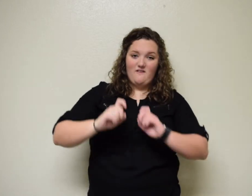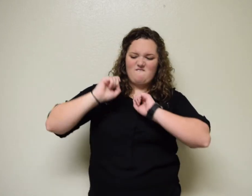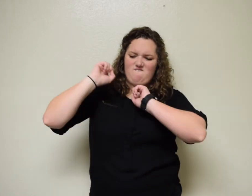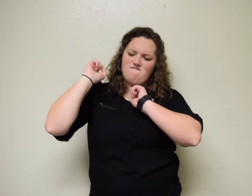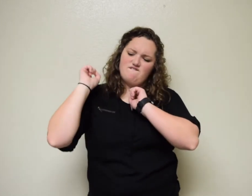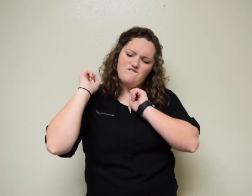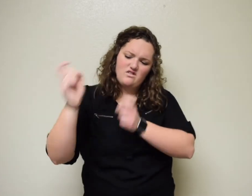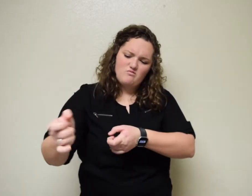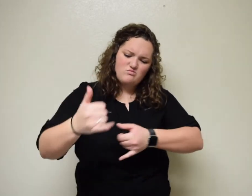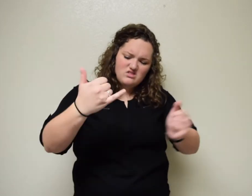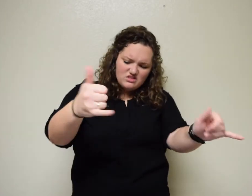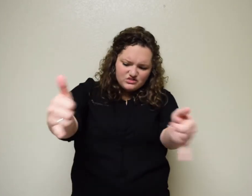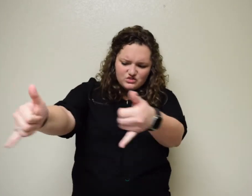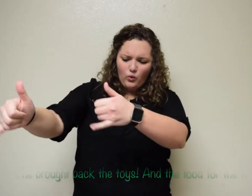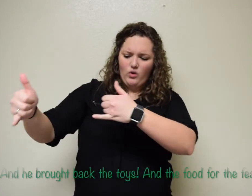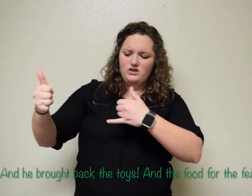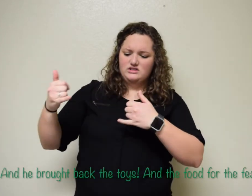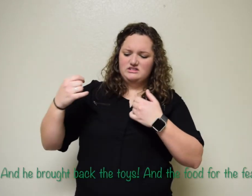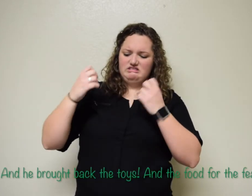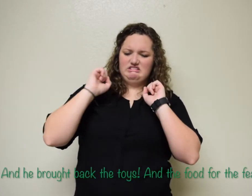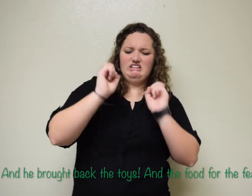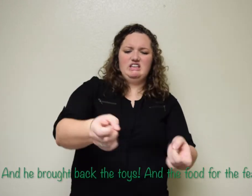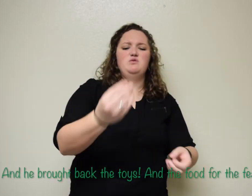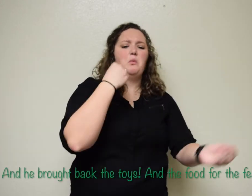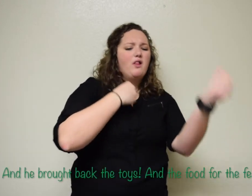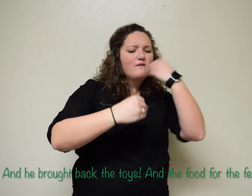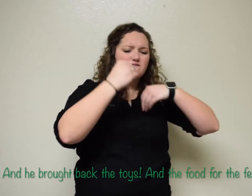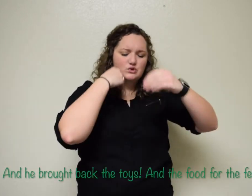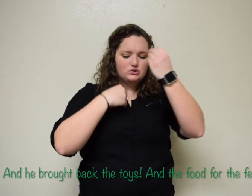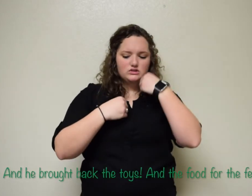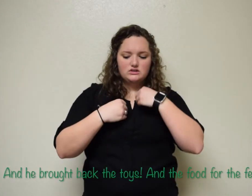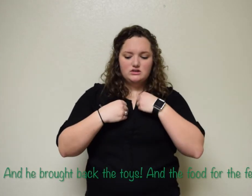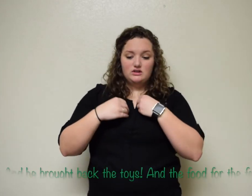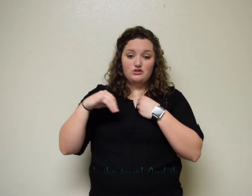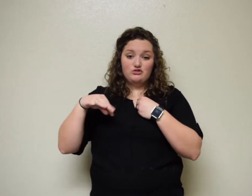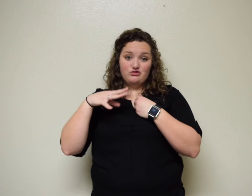he brought back the toys and the food for the feast and he